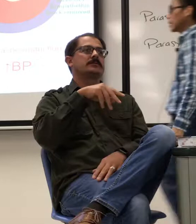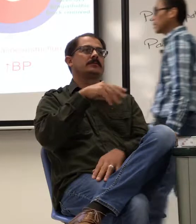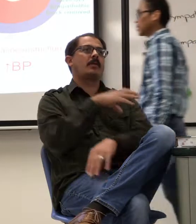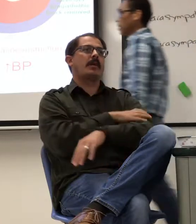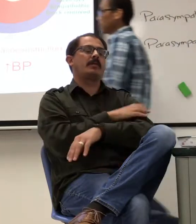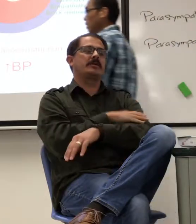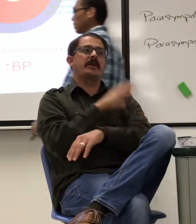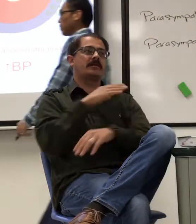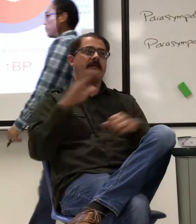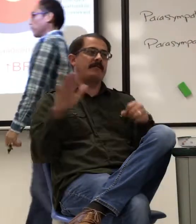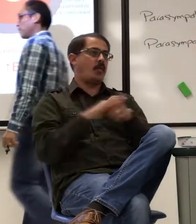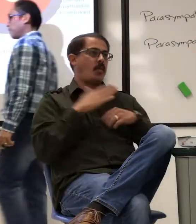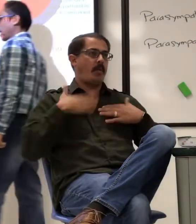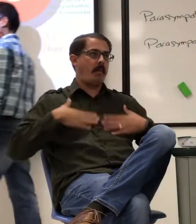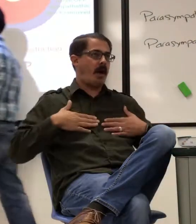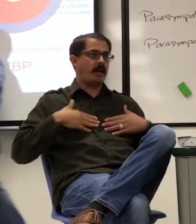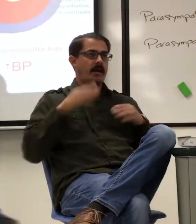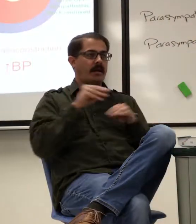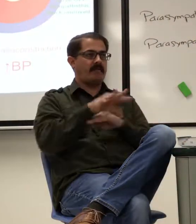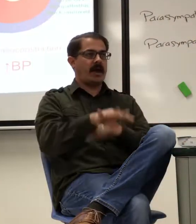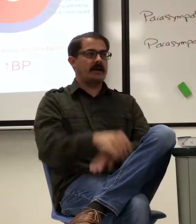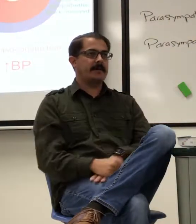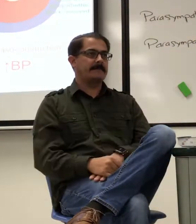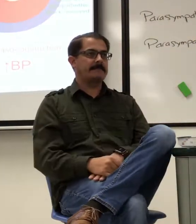system-wide effect.